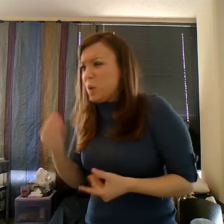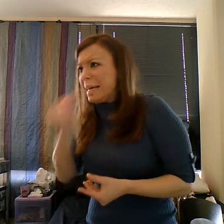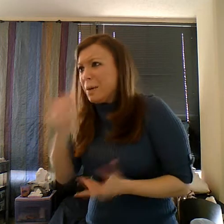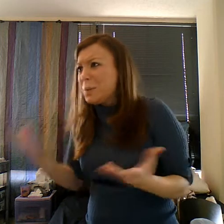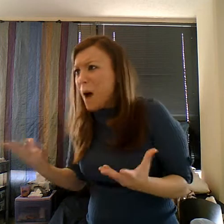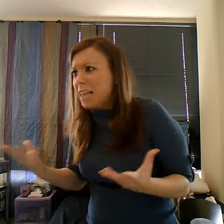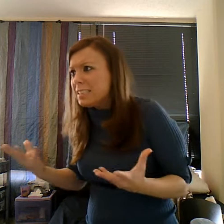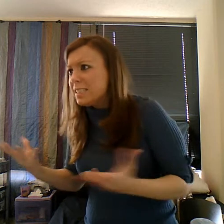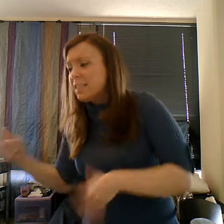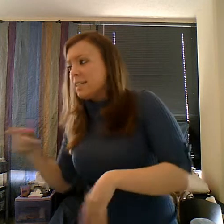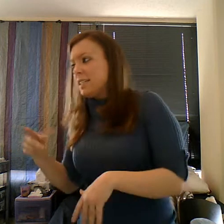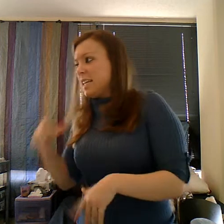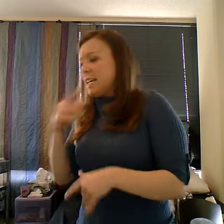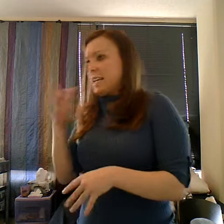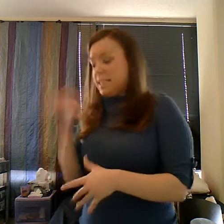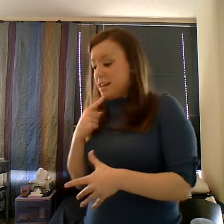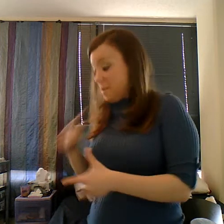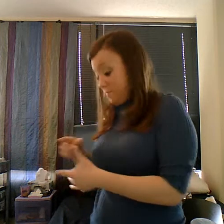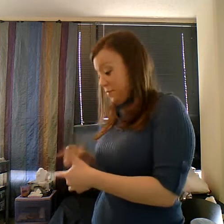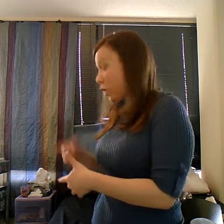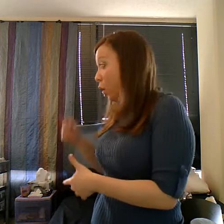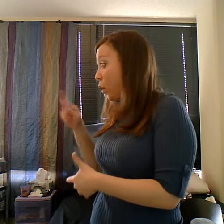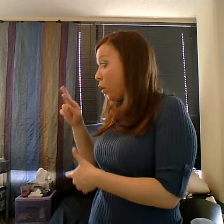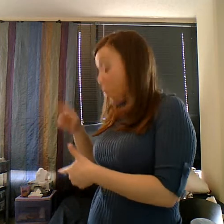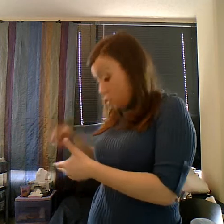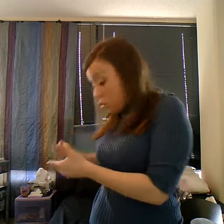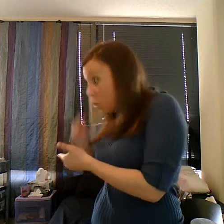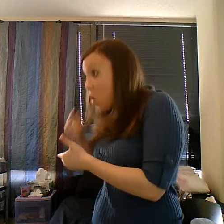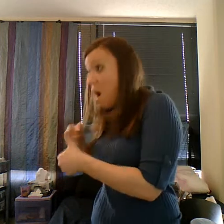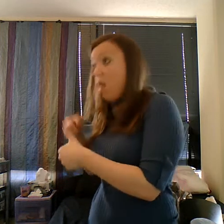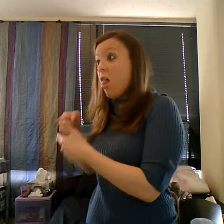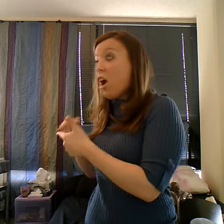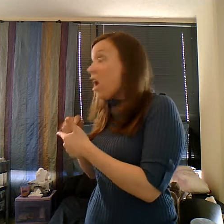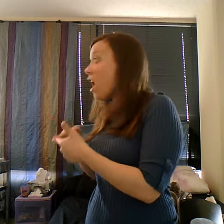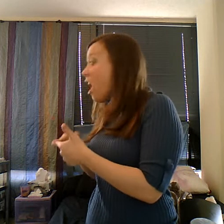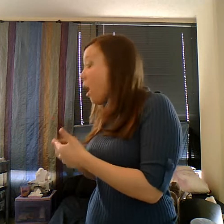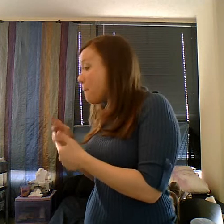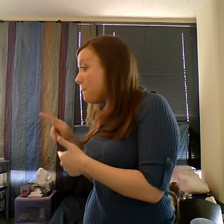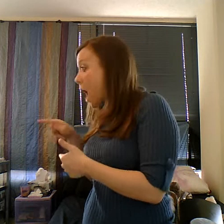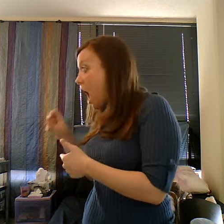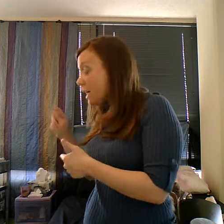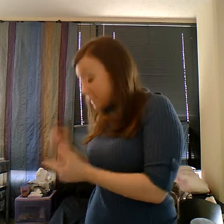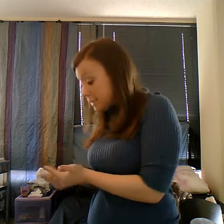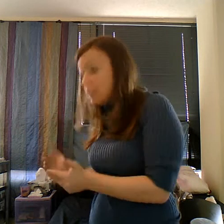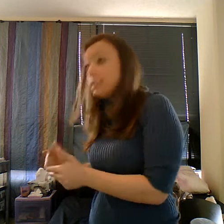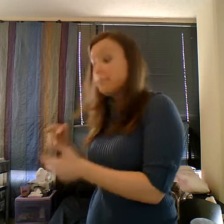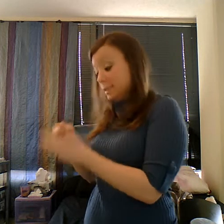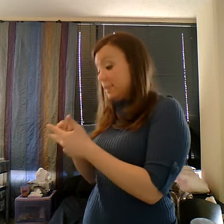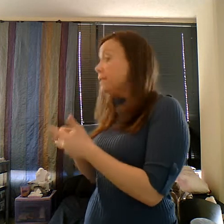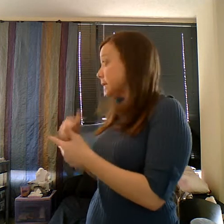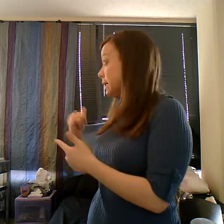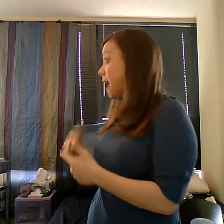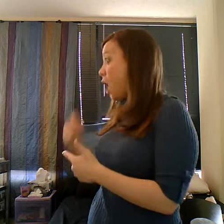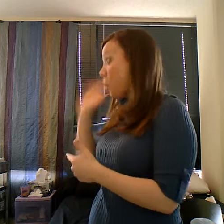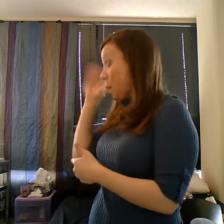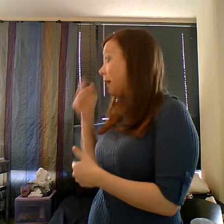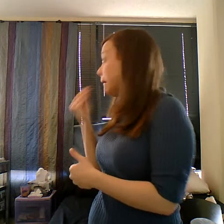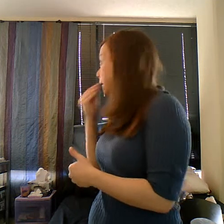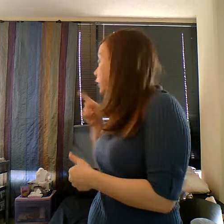you would have been squealing by now, okay? You got to get into it. But he was still hungry, so he walked